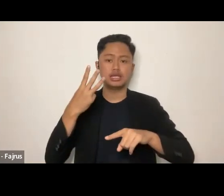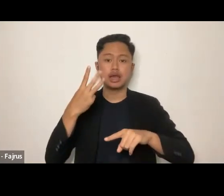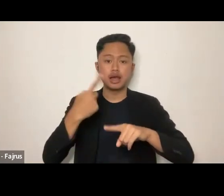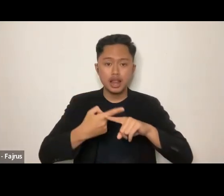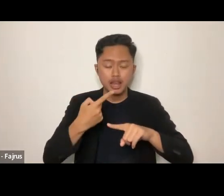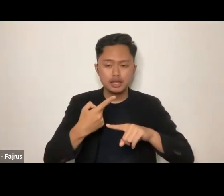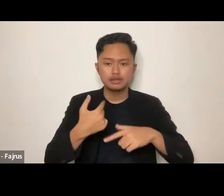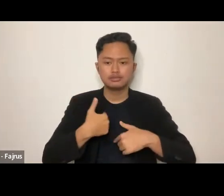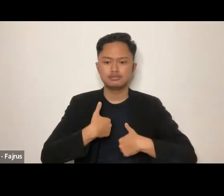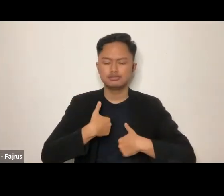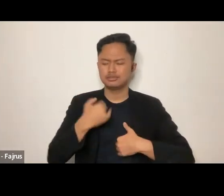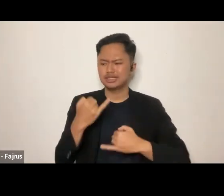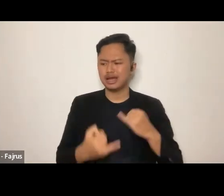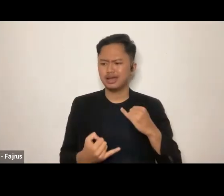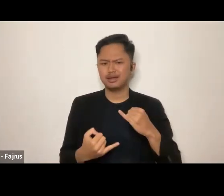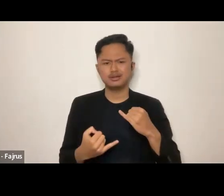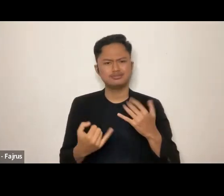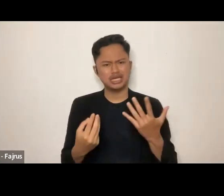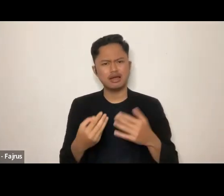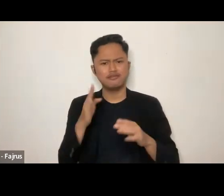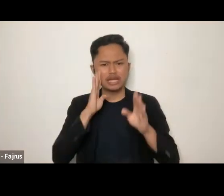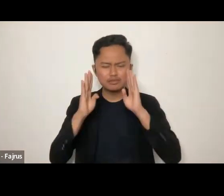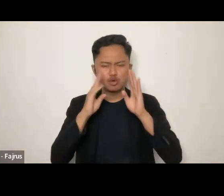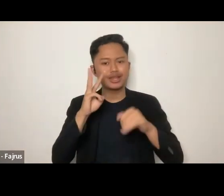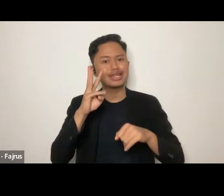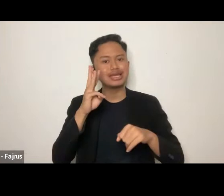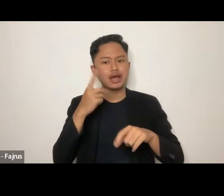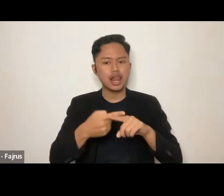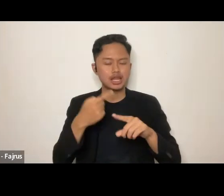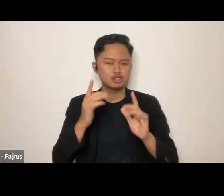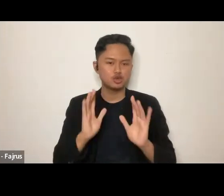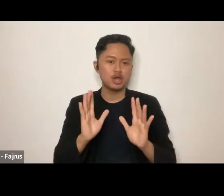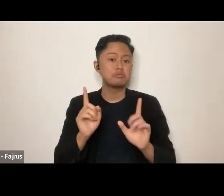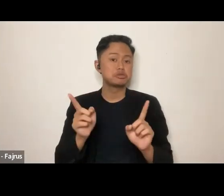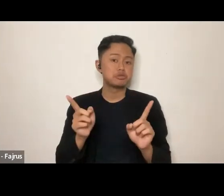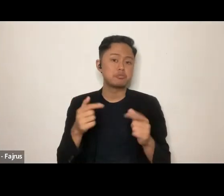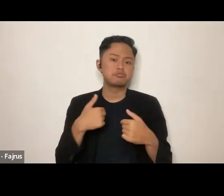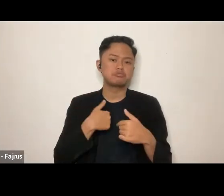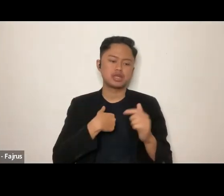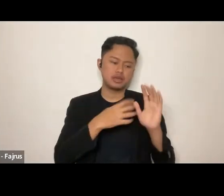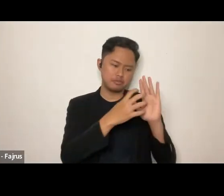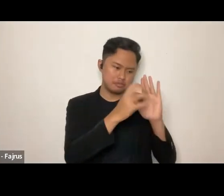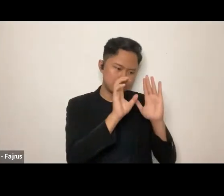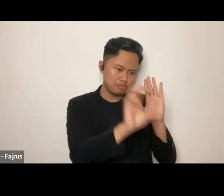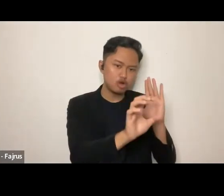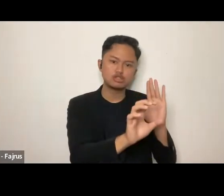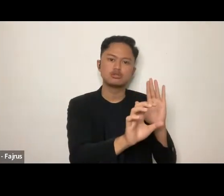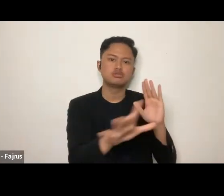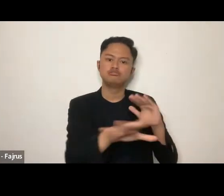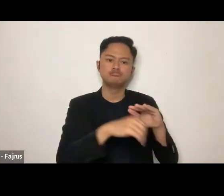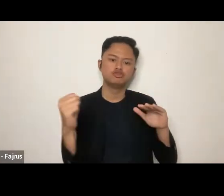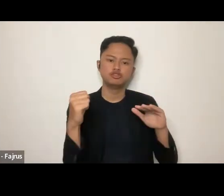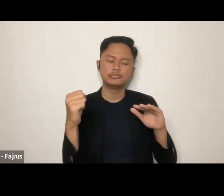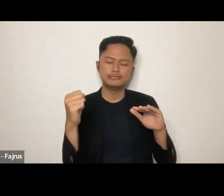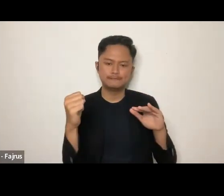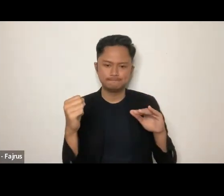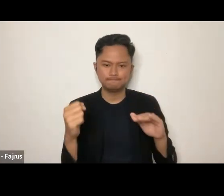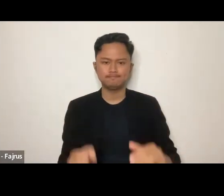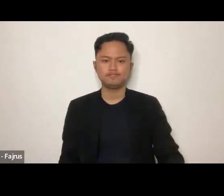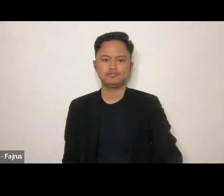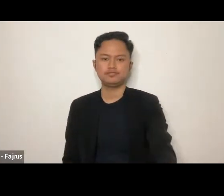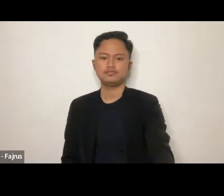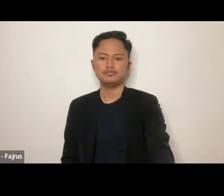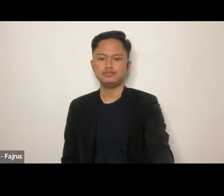that I use is the 3rd Facebook account because of my post. I seldom